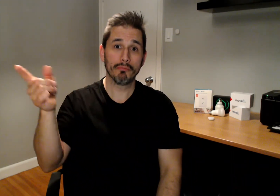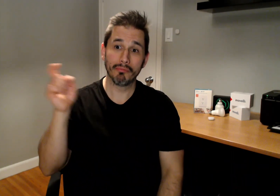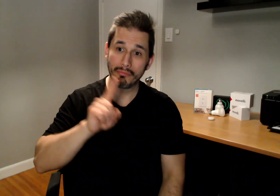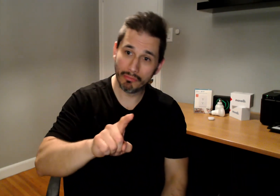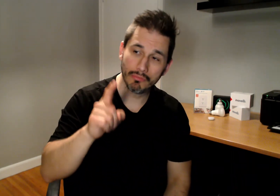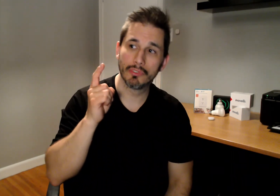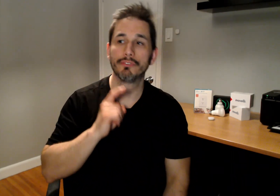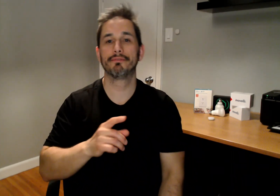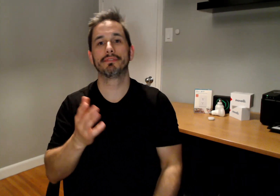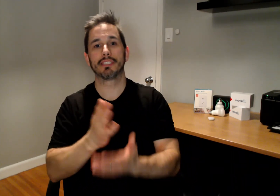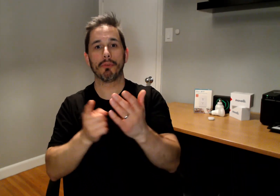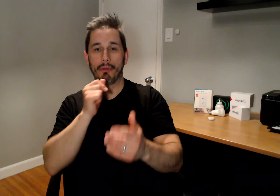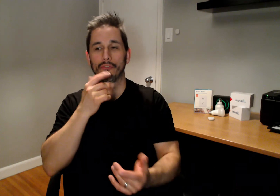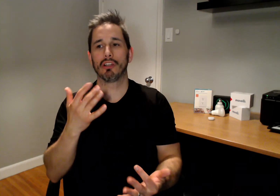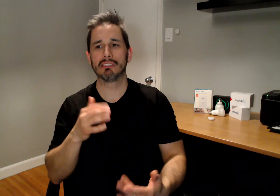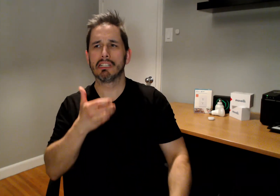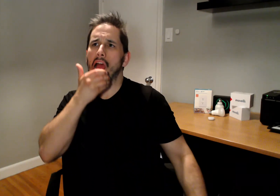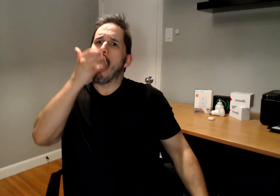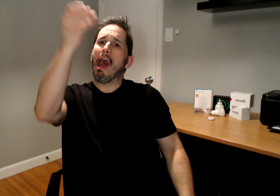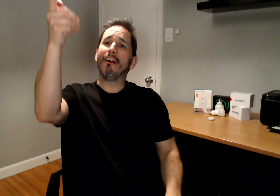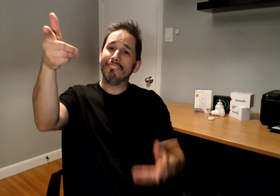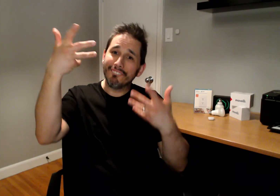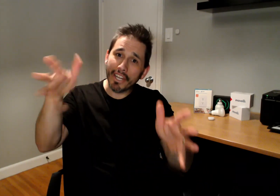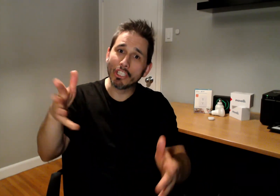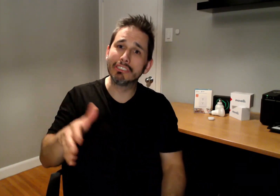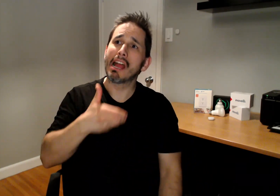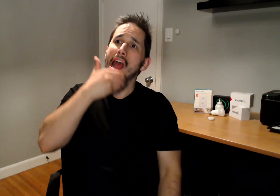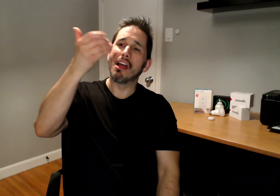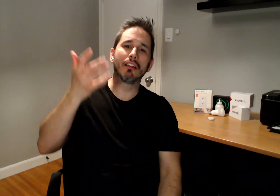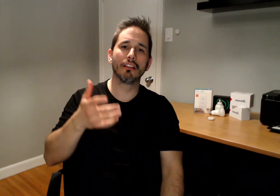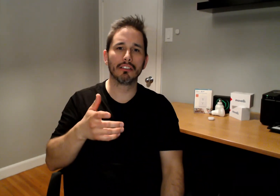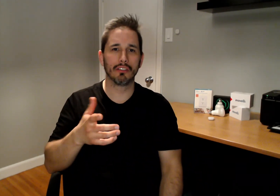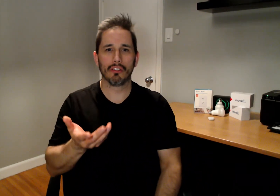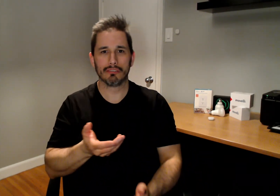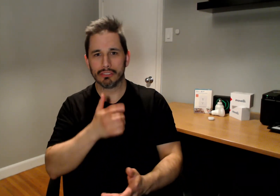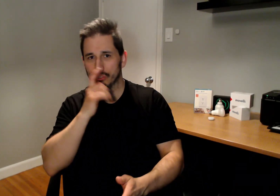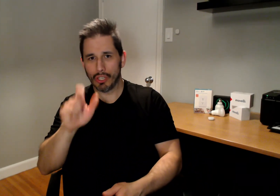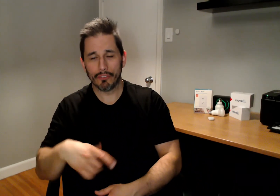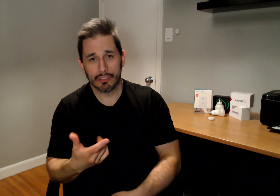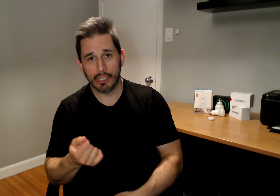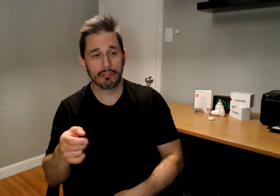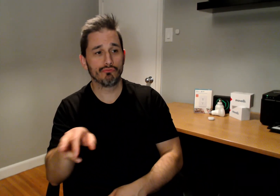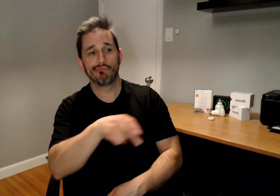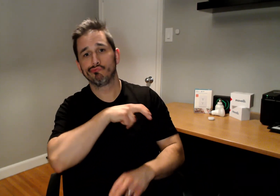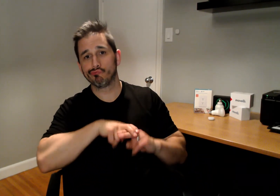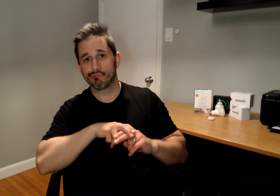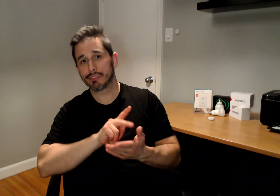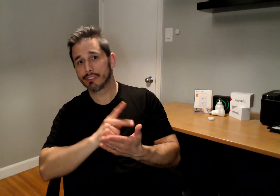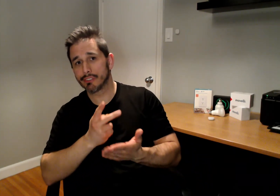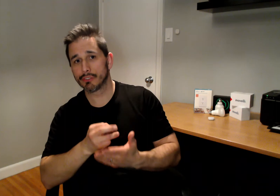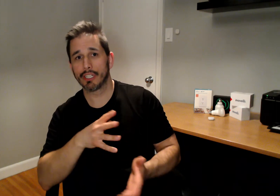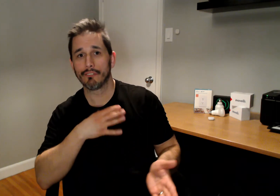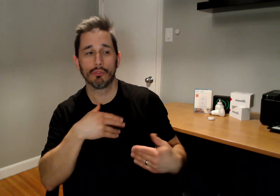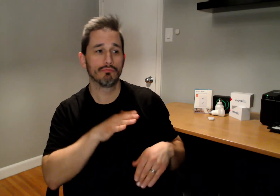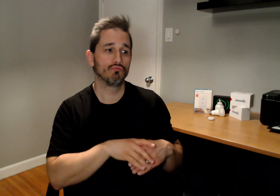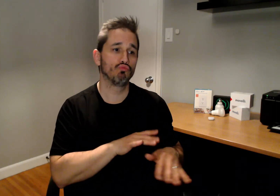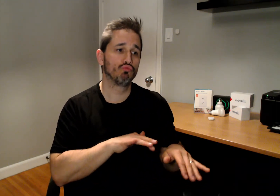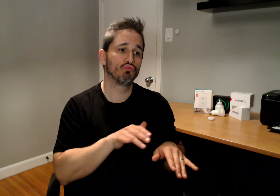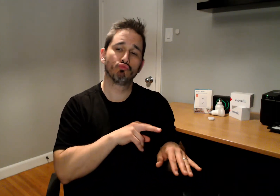notifications. Especially in the case of the washroom, that means we don't have to yell to try to hear if someone's in the washroom or not. We can just check